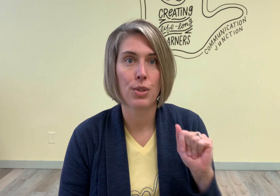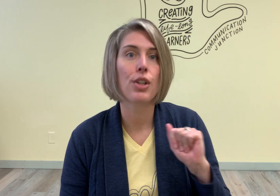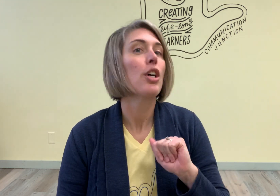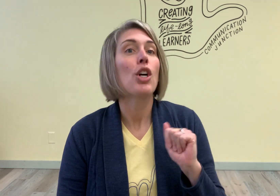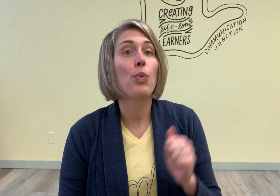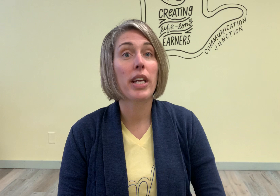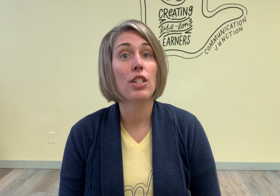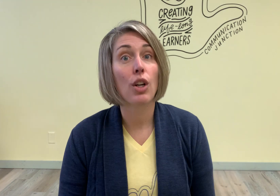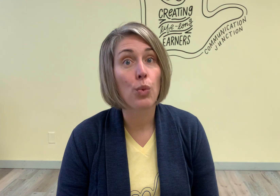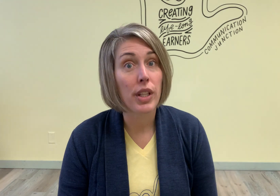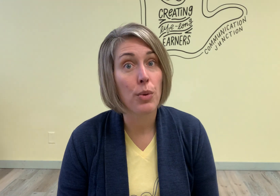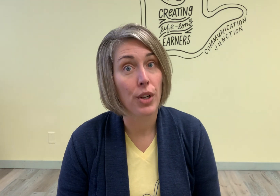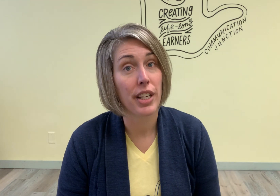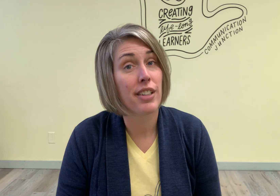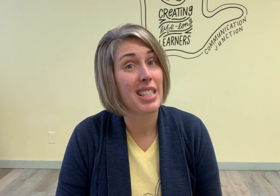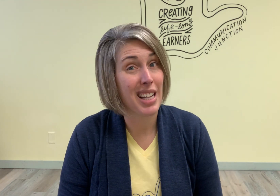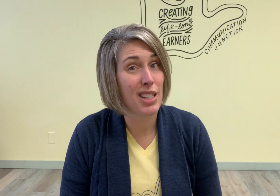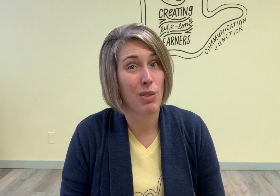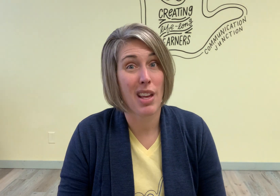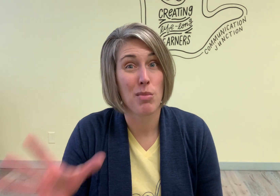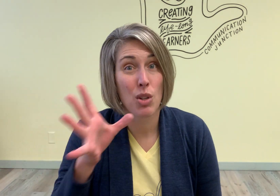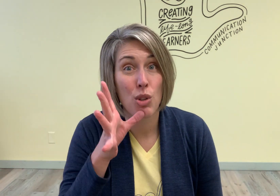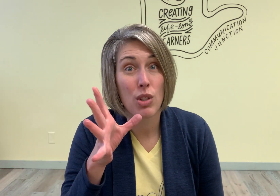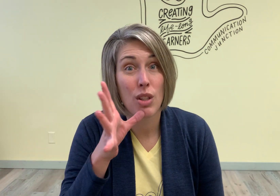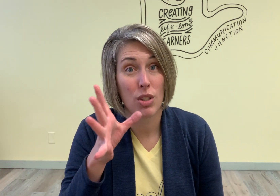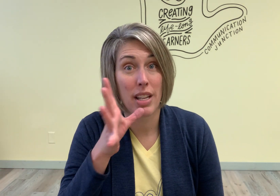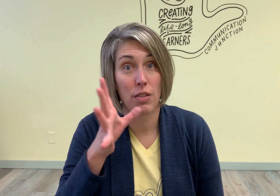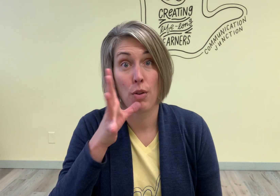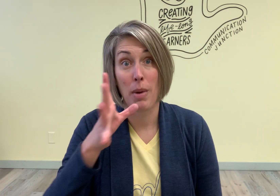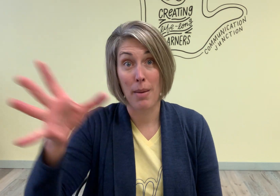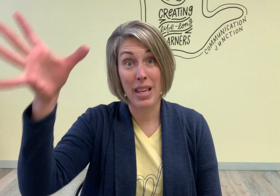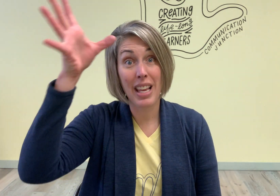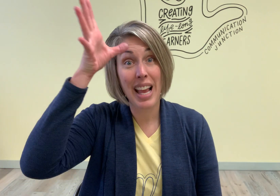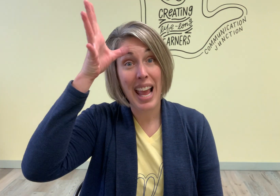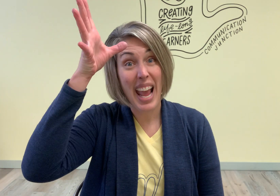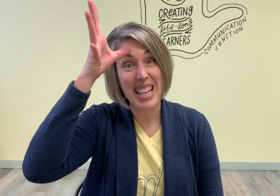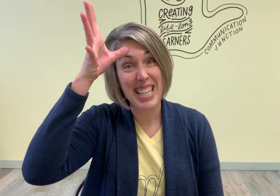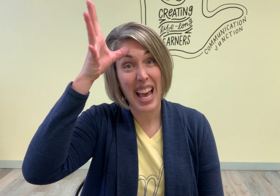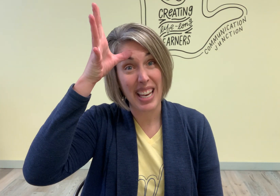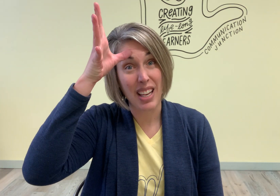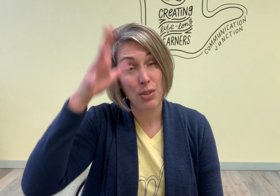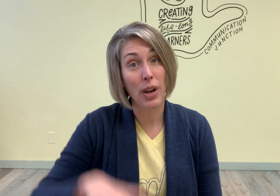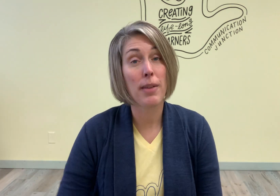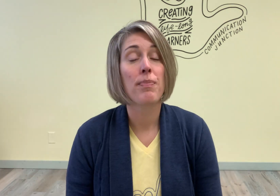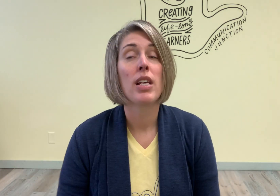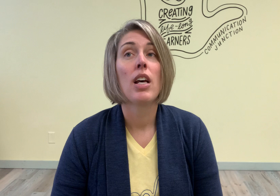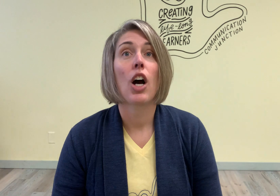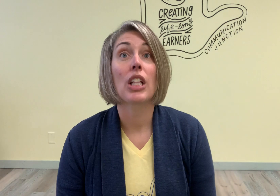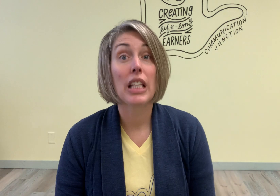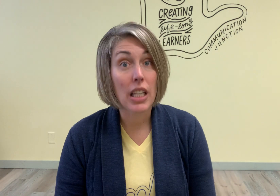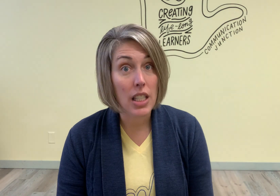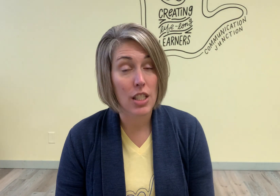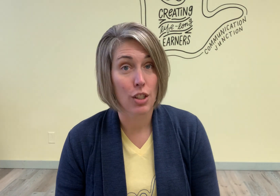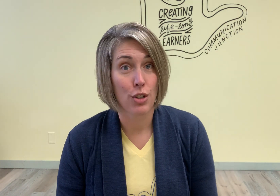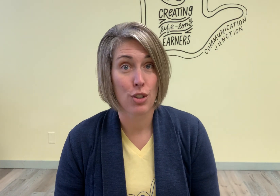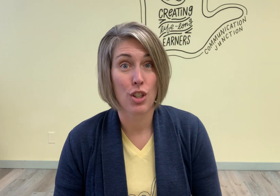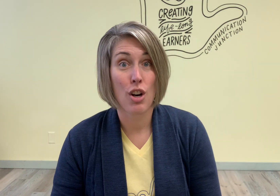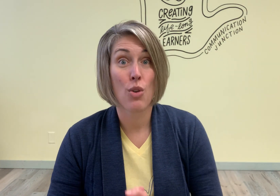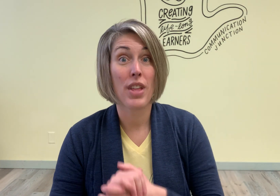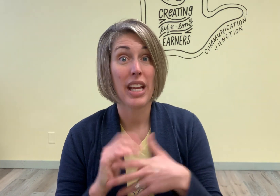older, we can start really working on signs with them. So using those signs for Mommy and Daddy, right? Our littlest learners though, they need